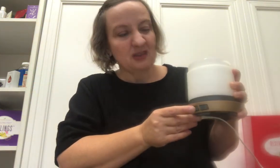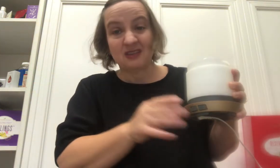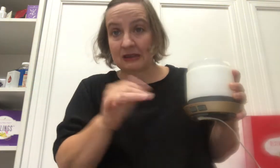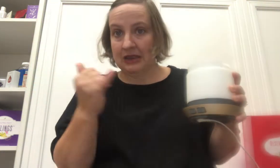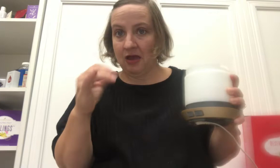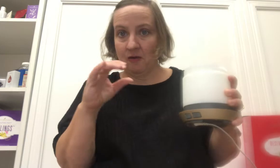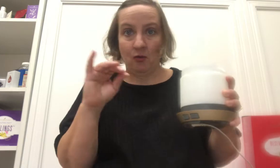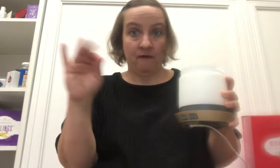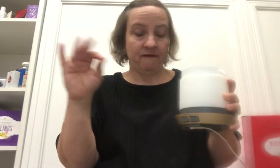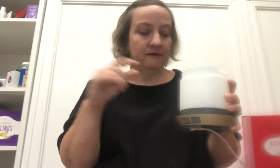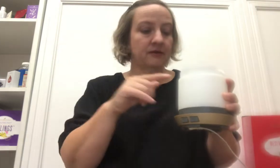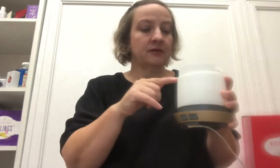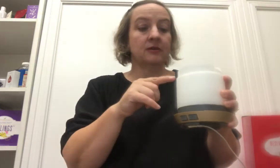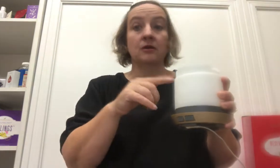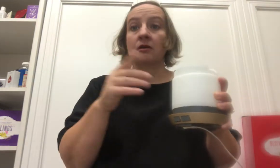first.